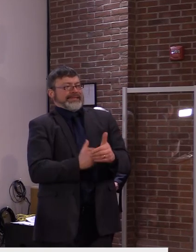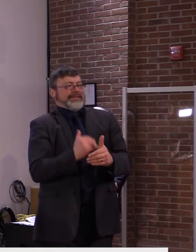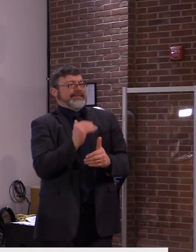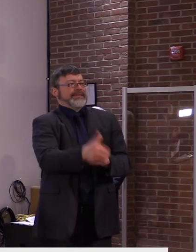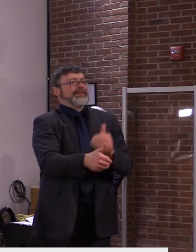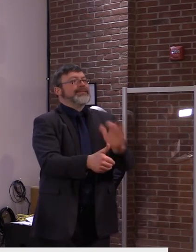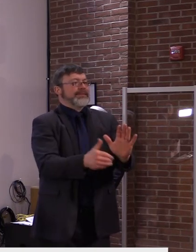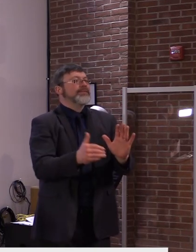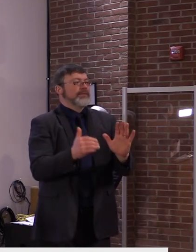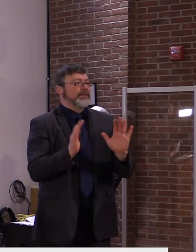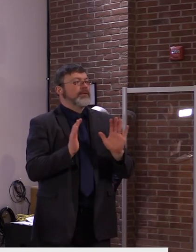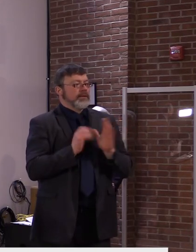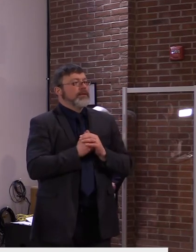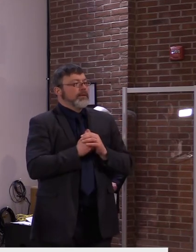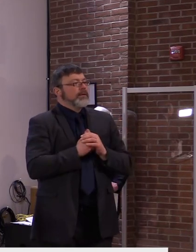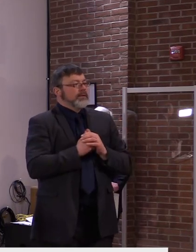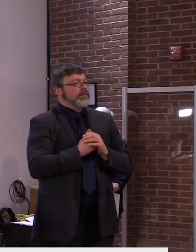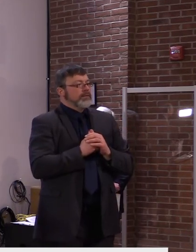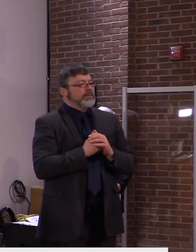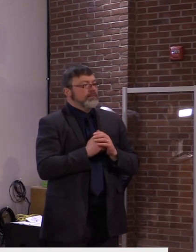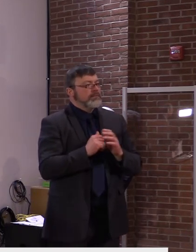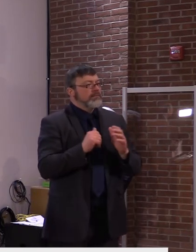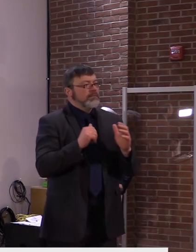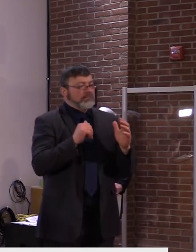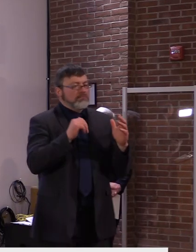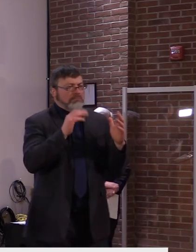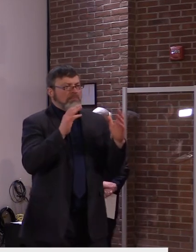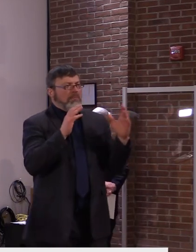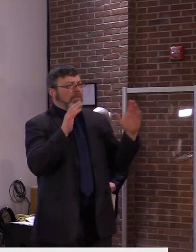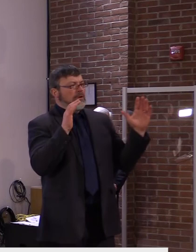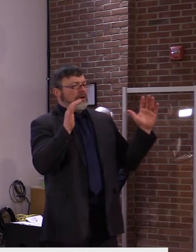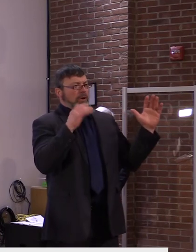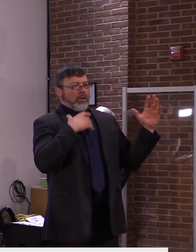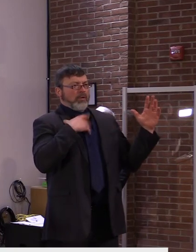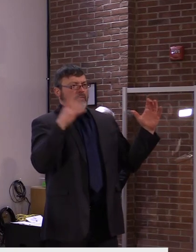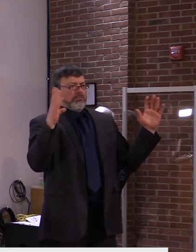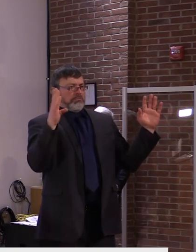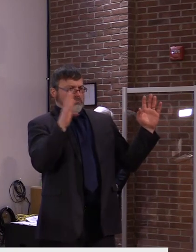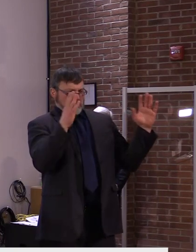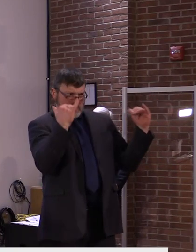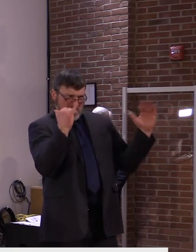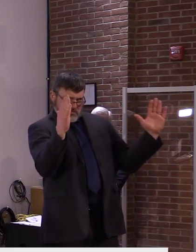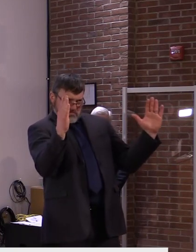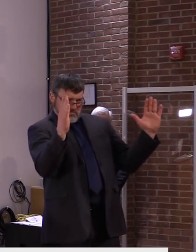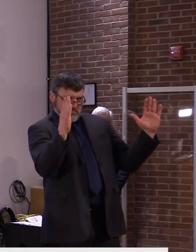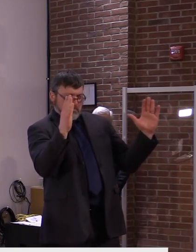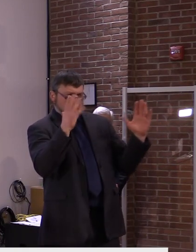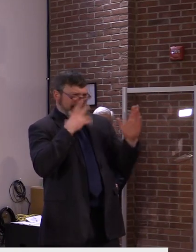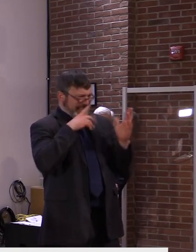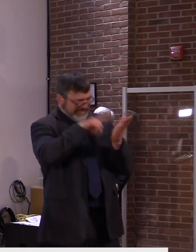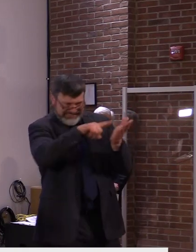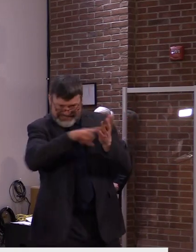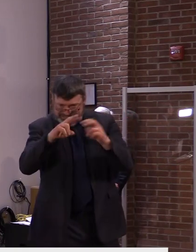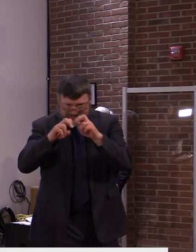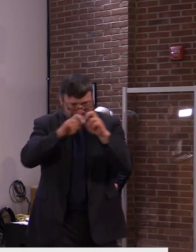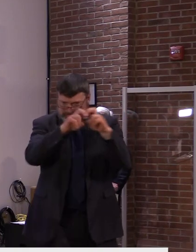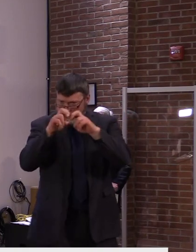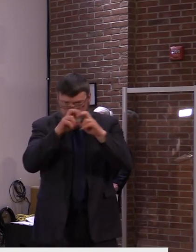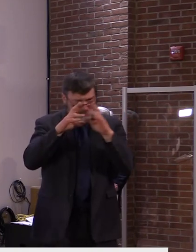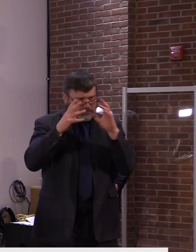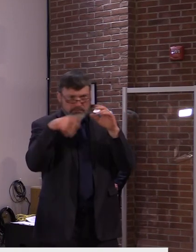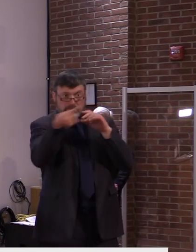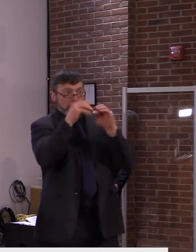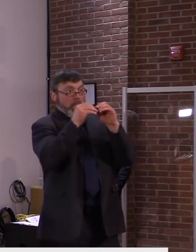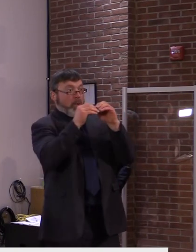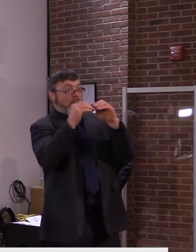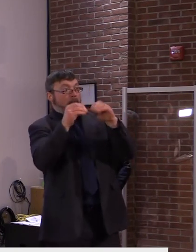easily extend once they have more data and see the impact. But it has nothing to do with belief that